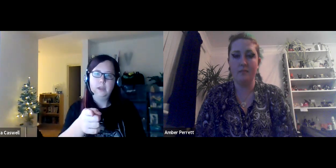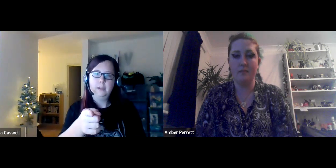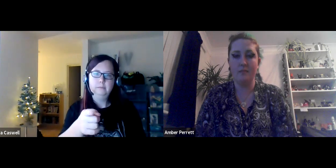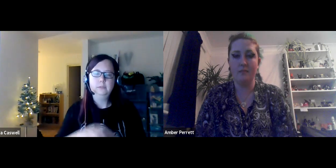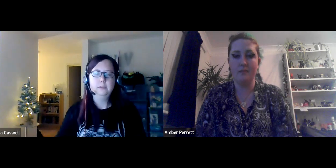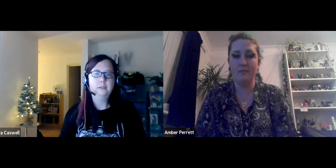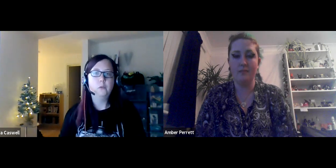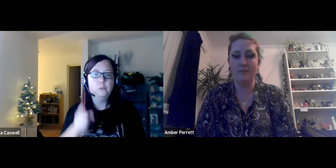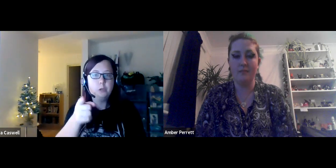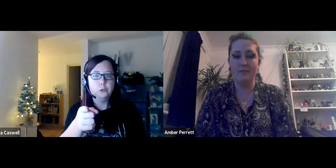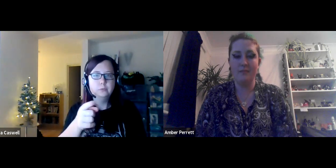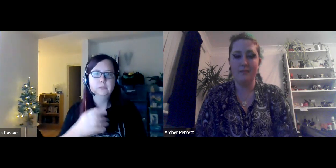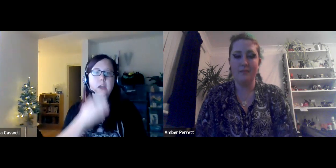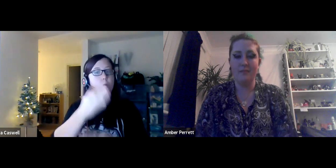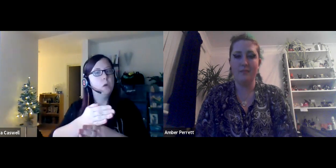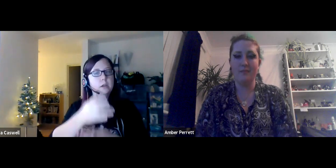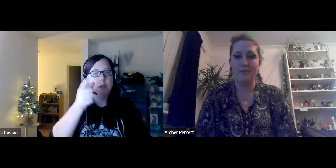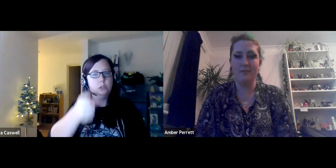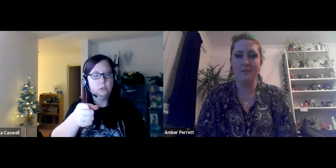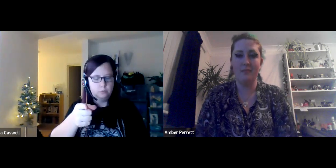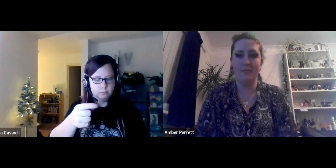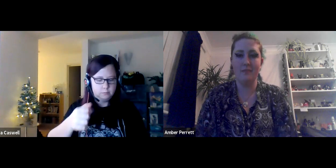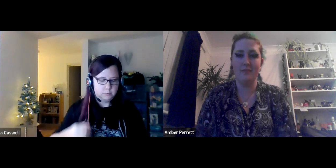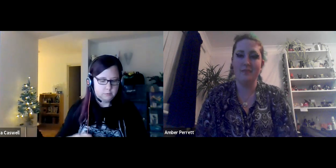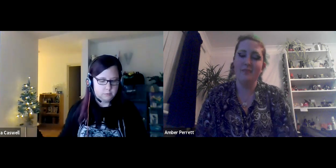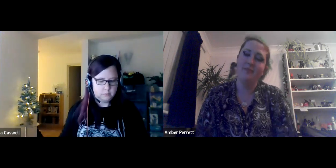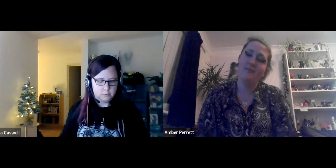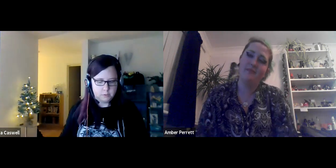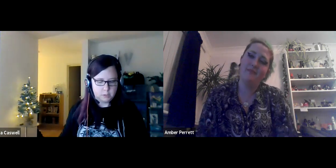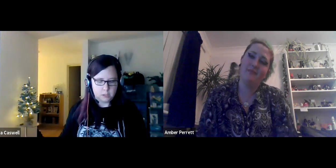there. You. Work, you.